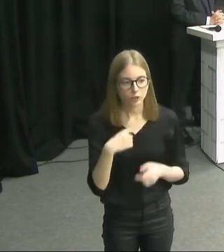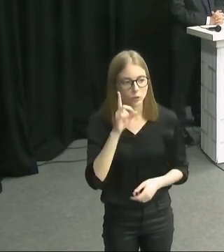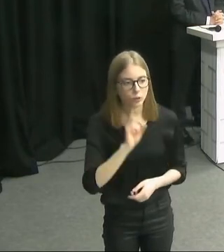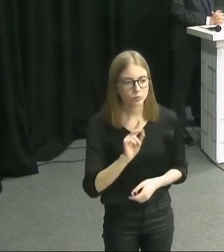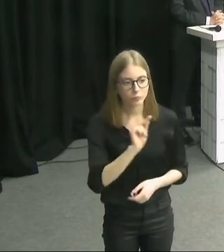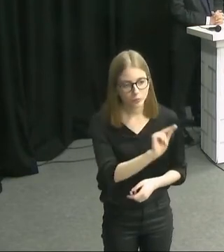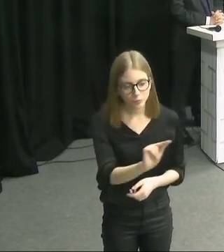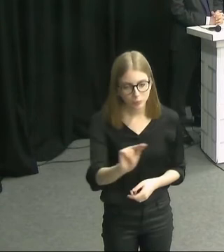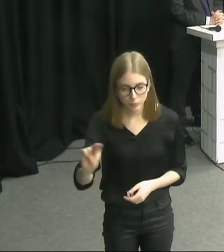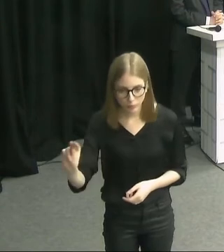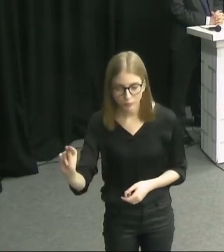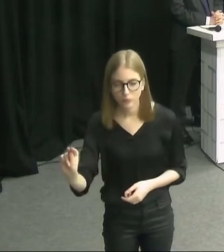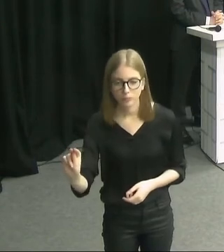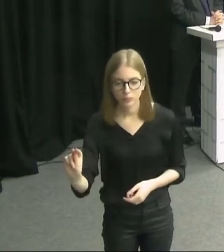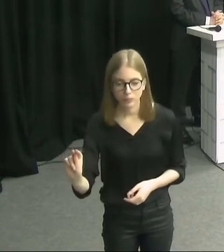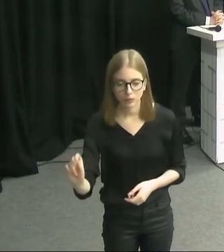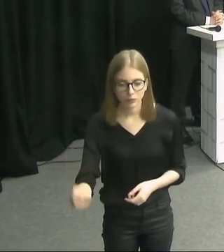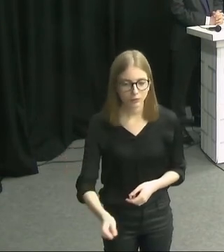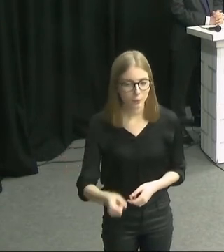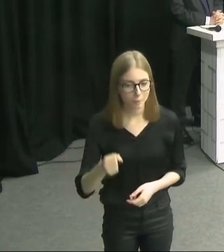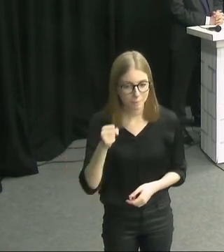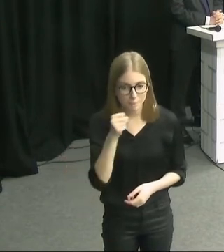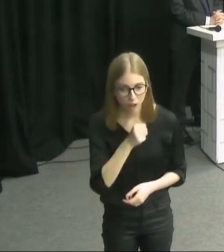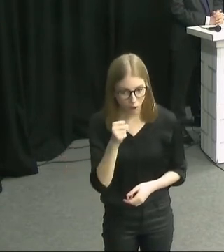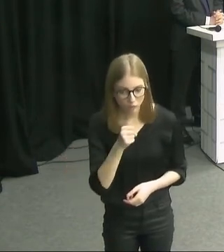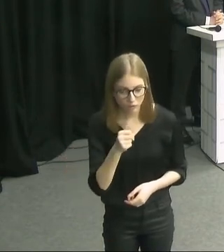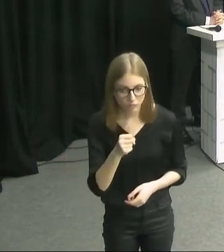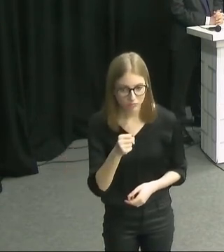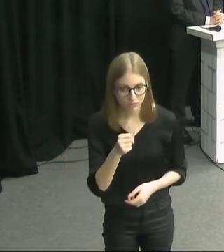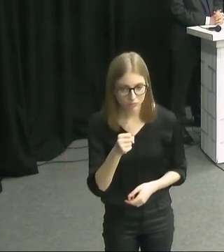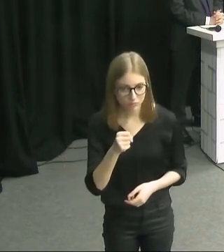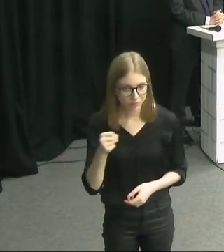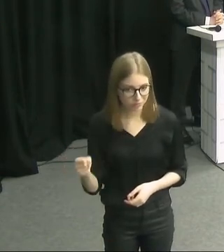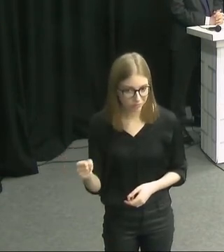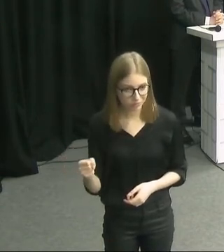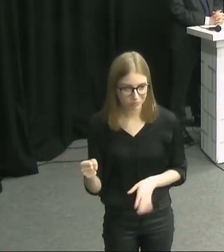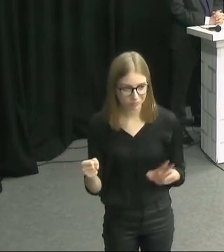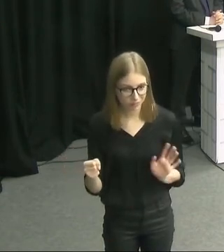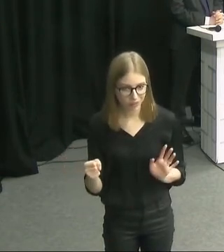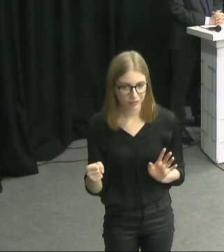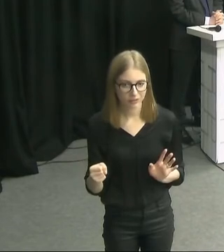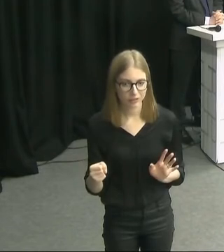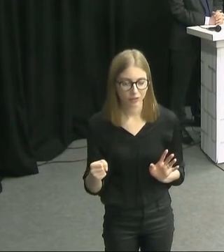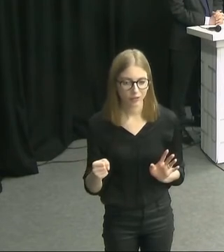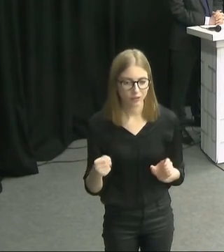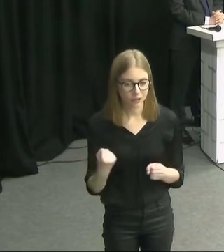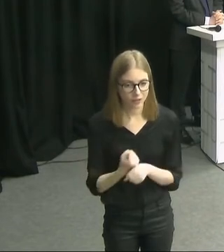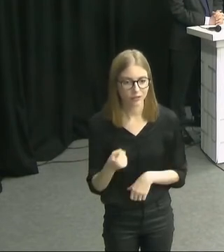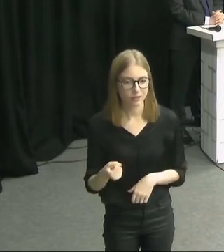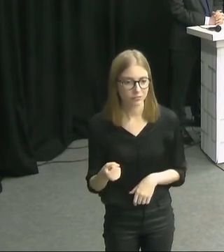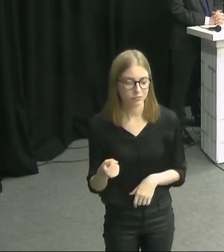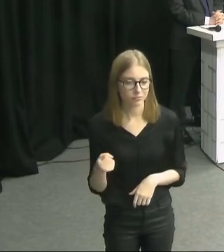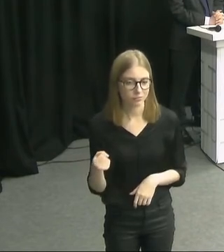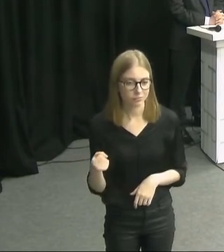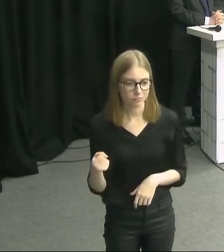to their face, so that everyone, including the interpreters, could hear them very clearly. Now, let's